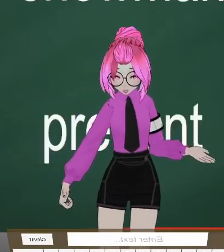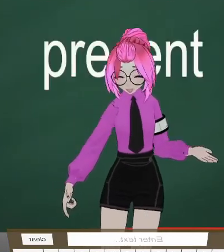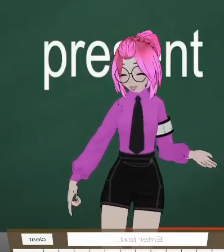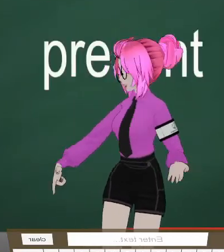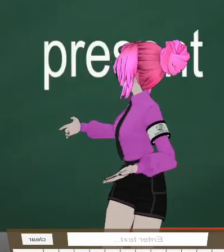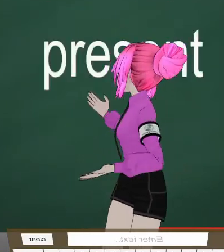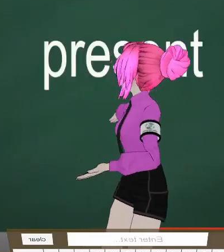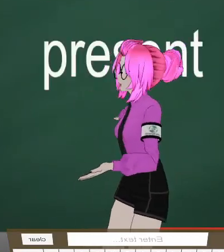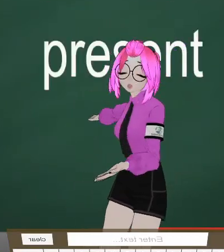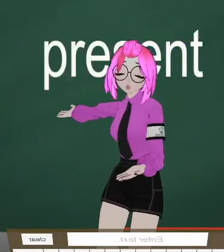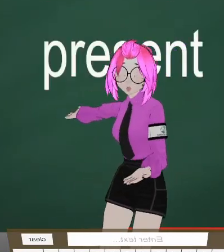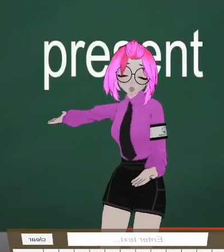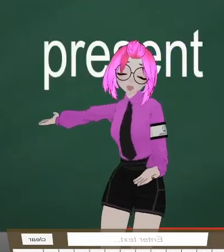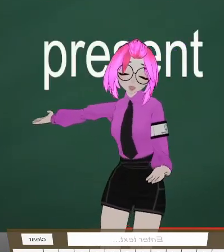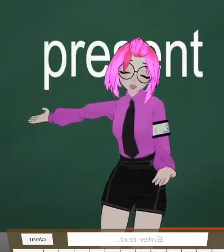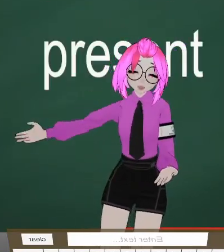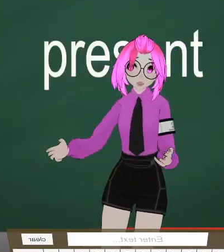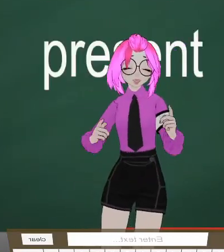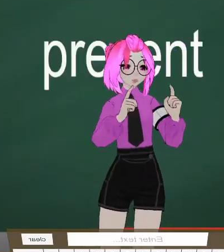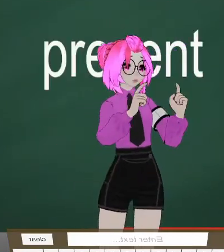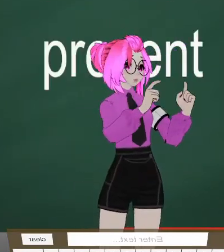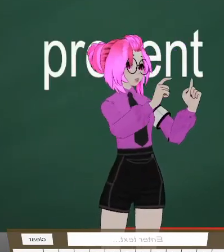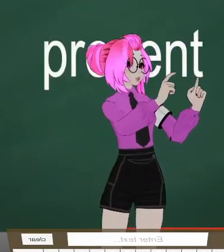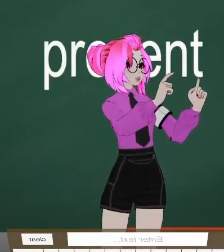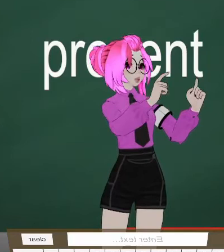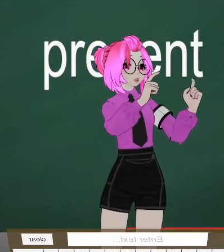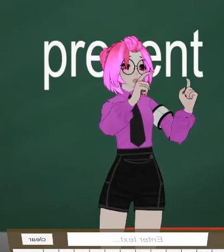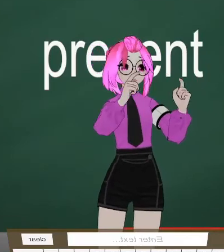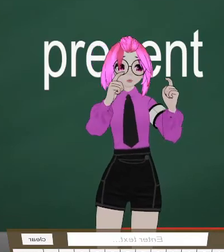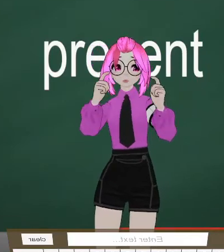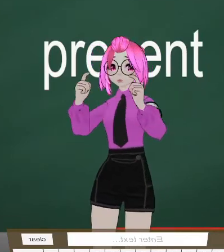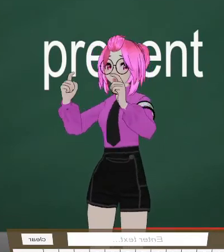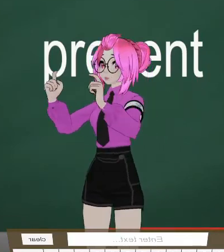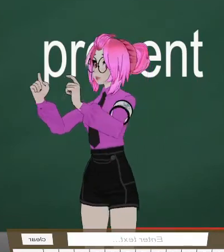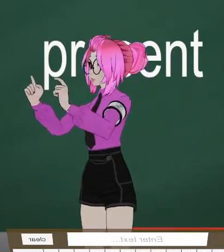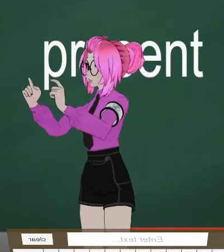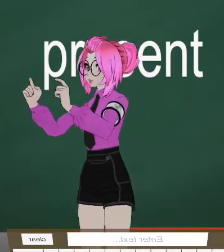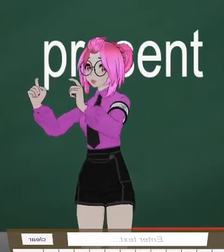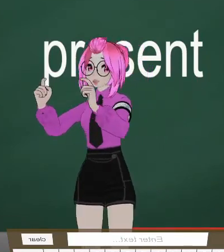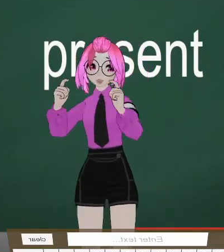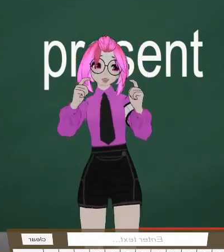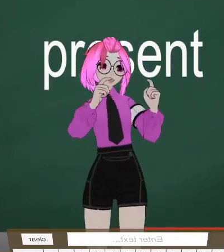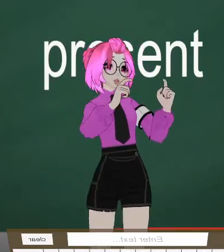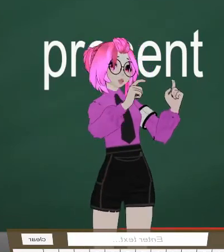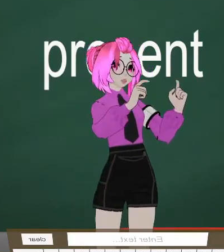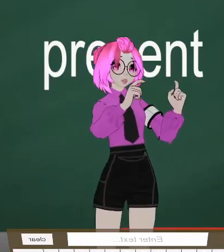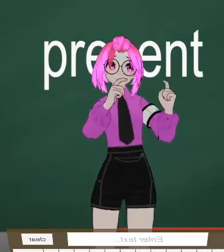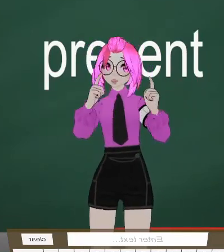we have to have we gotta have presents we're gonna be having these same hands that we've been using a lot those x hands if you